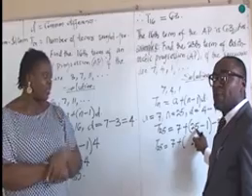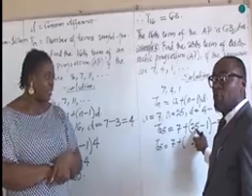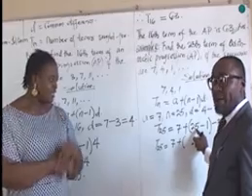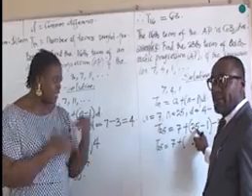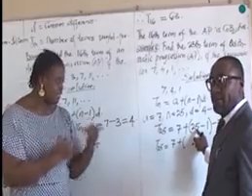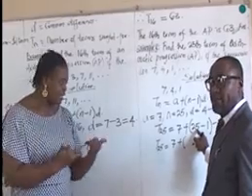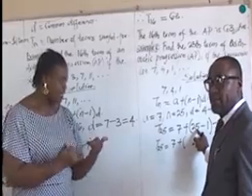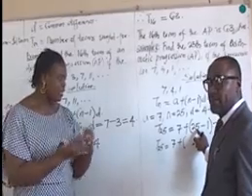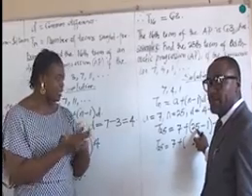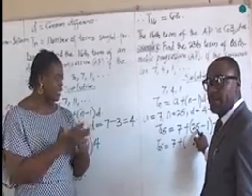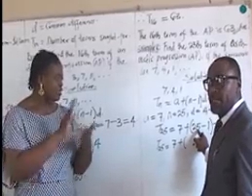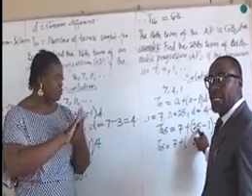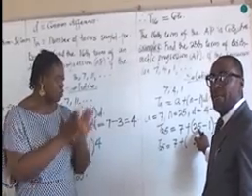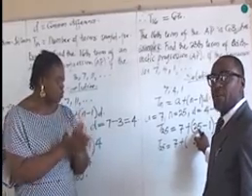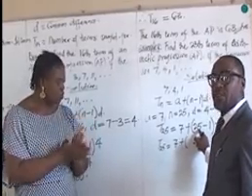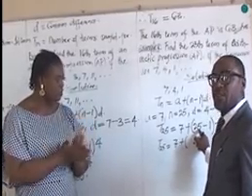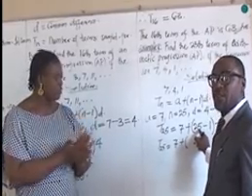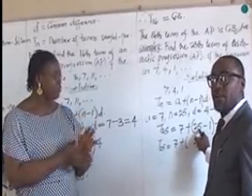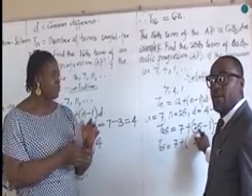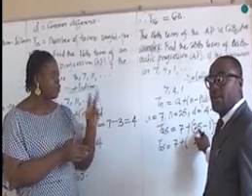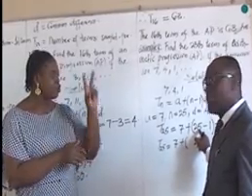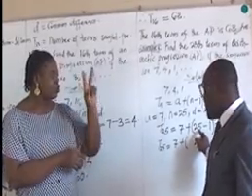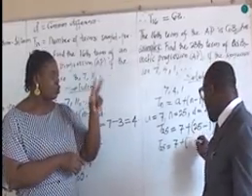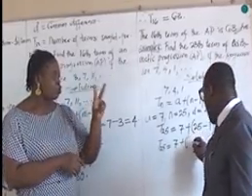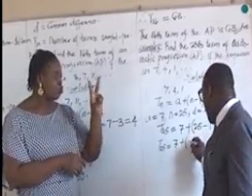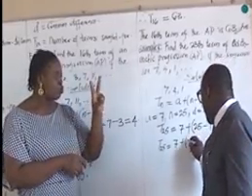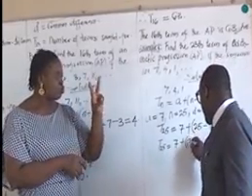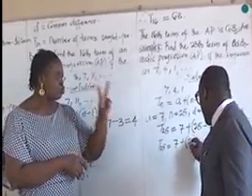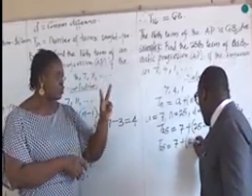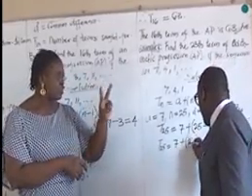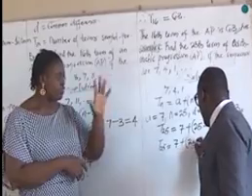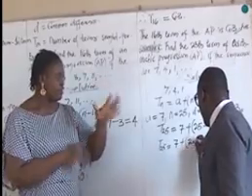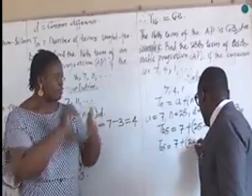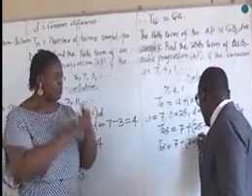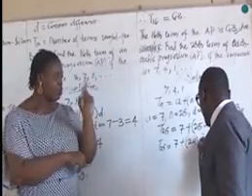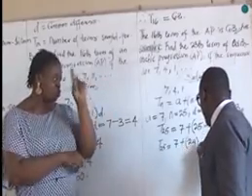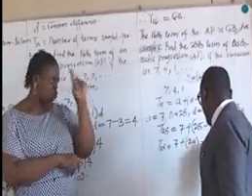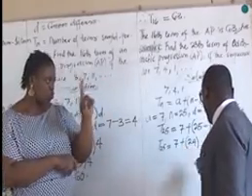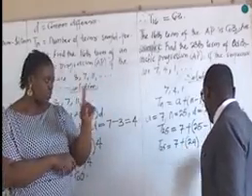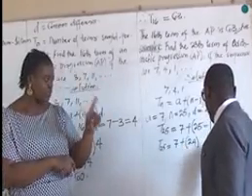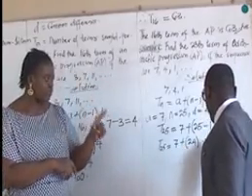25 minus 1. That gives us 24.